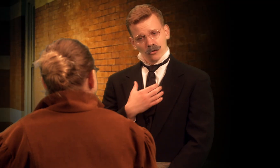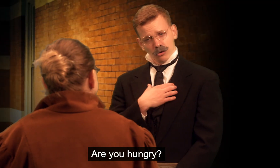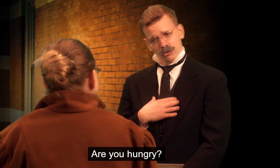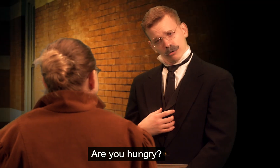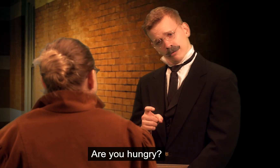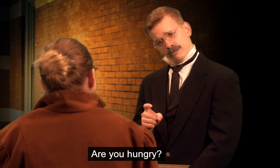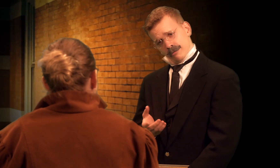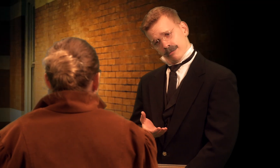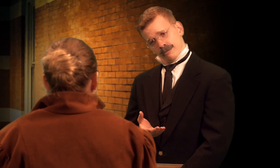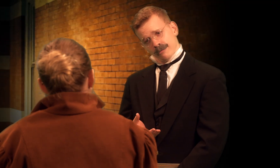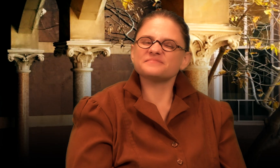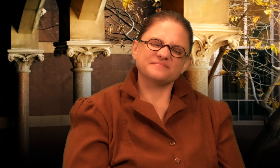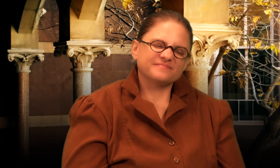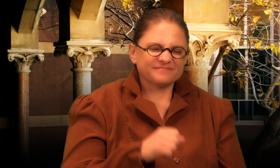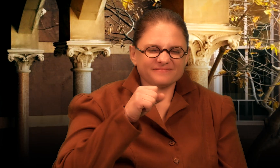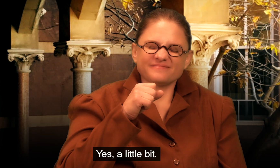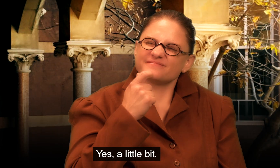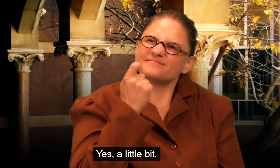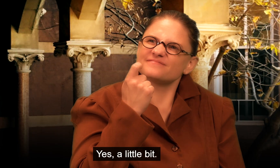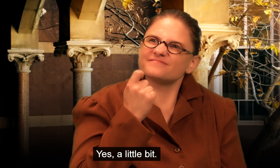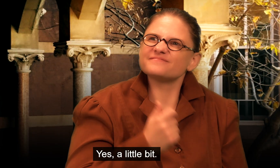Are you hungry? Yes, a little bit.